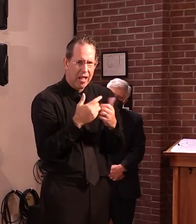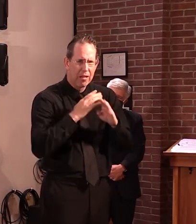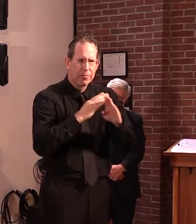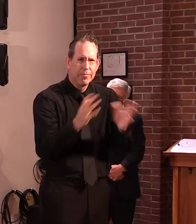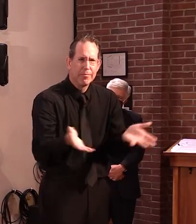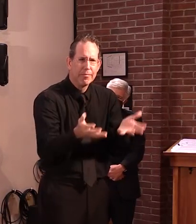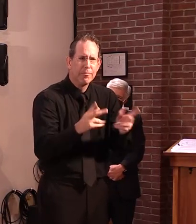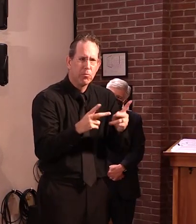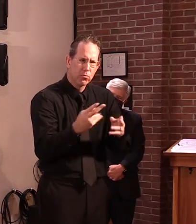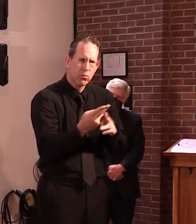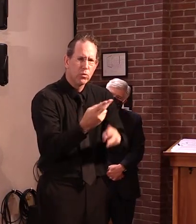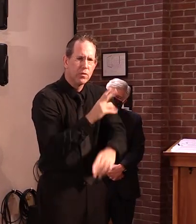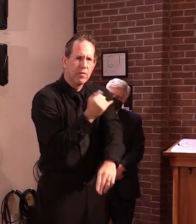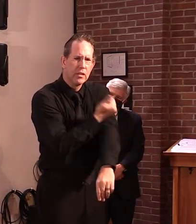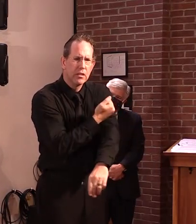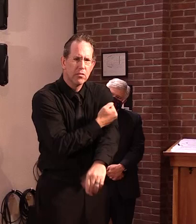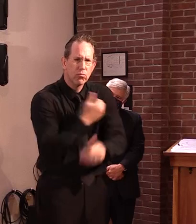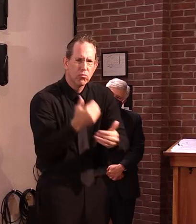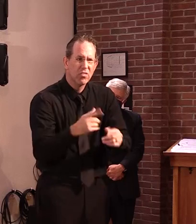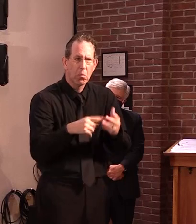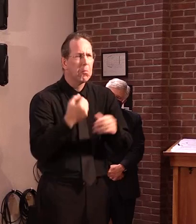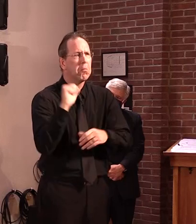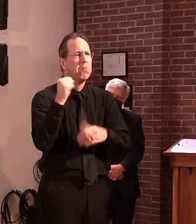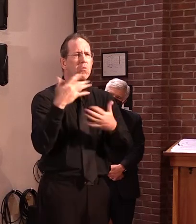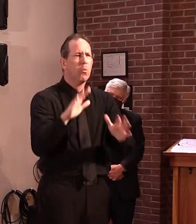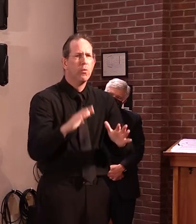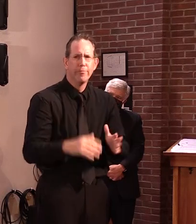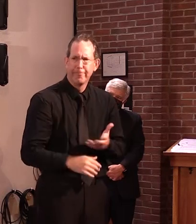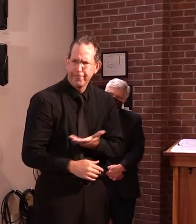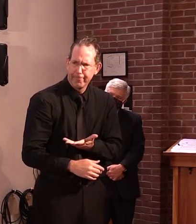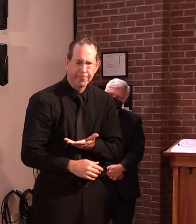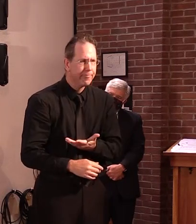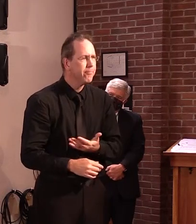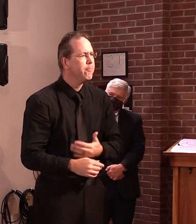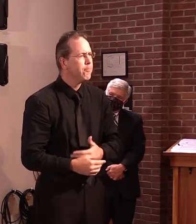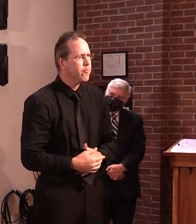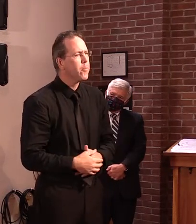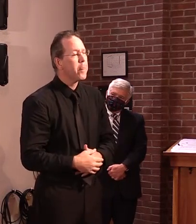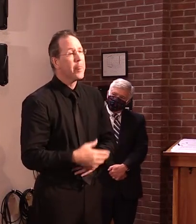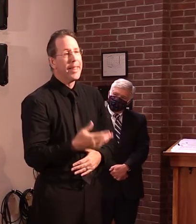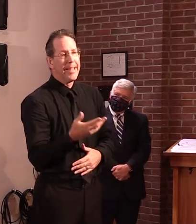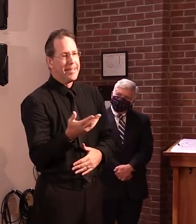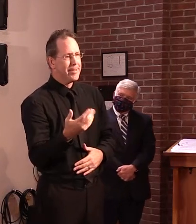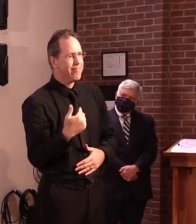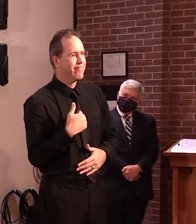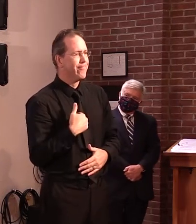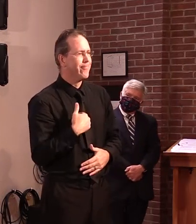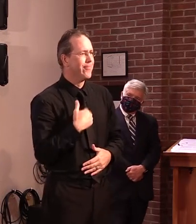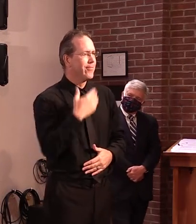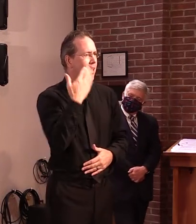And I believe no one has settled on the exact number yet.